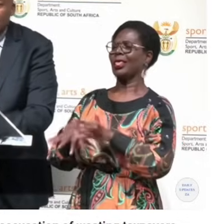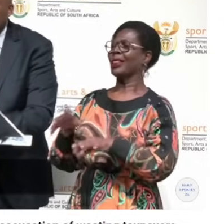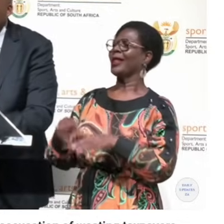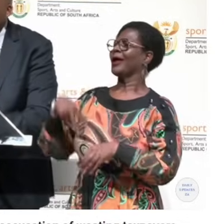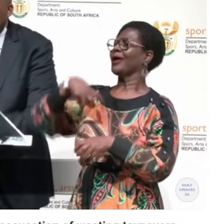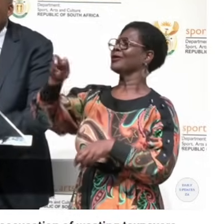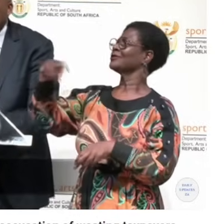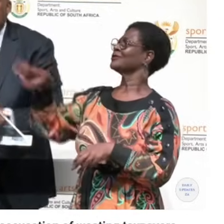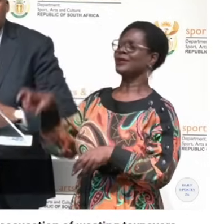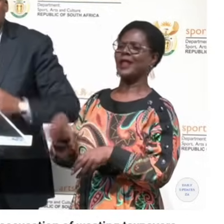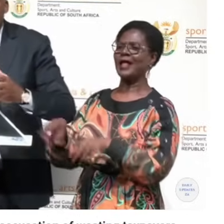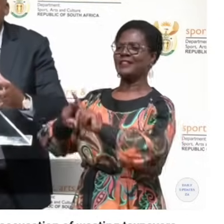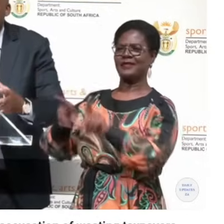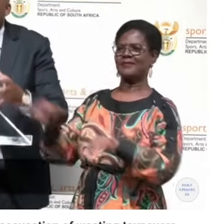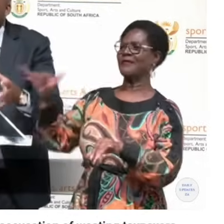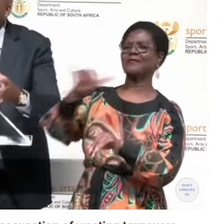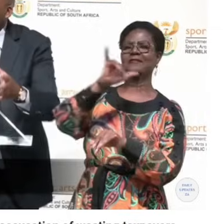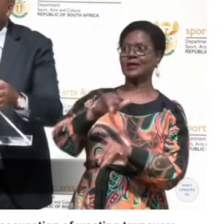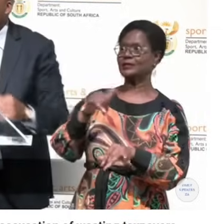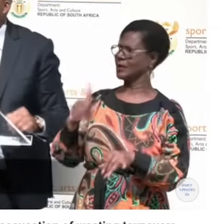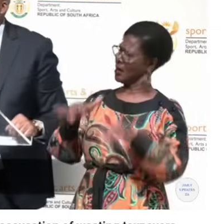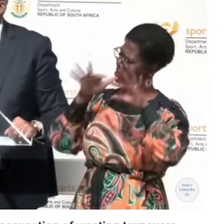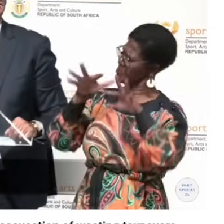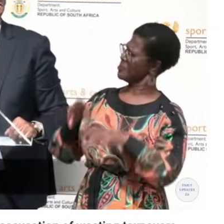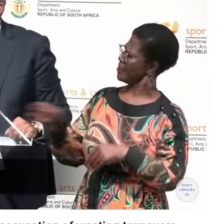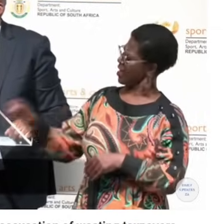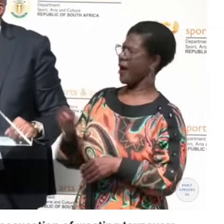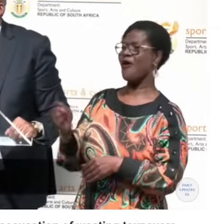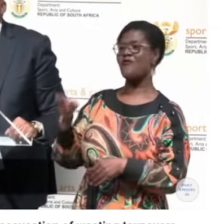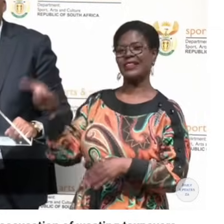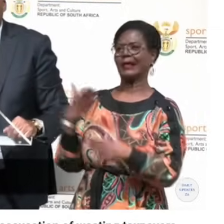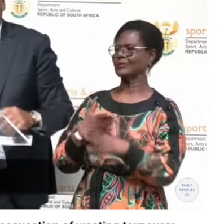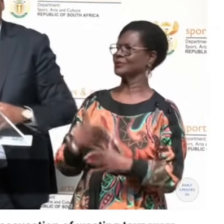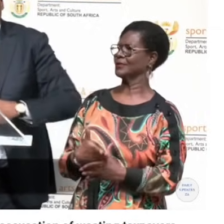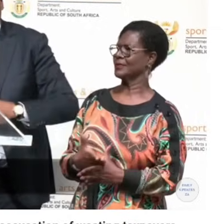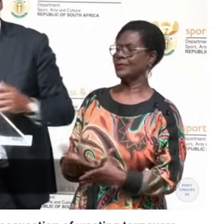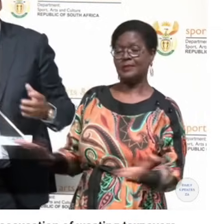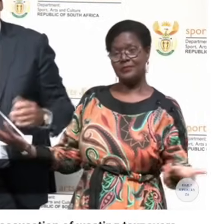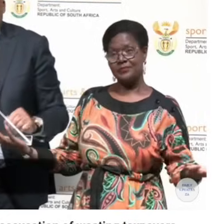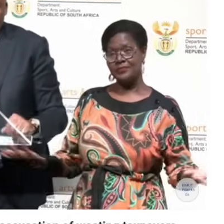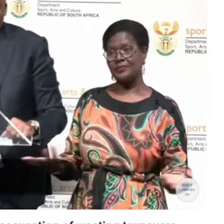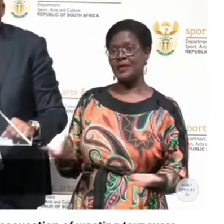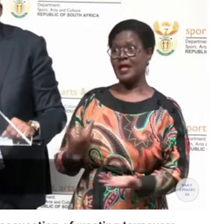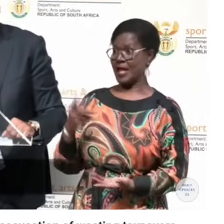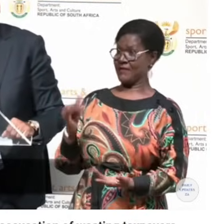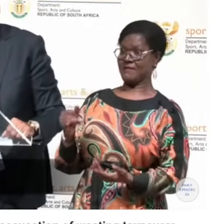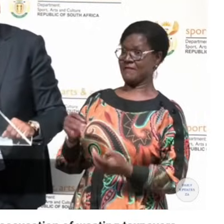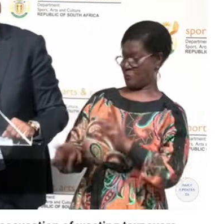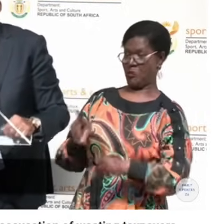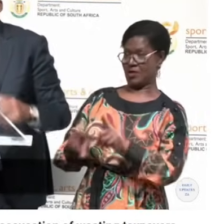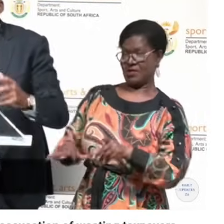different airlines, which things, there are people that are hired for those. Now, if you want to play politics, it's